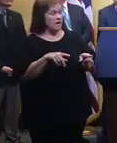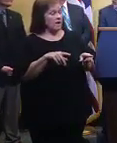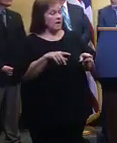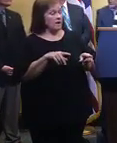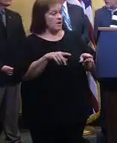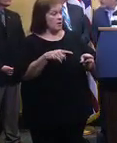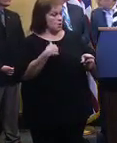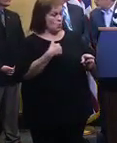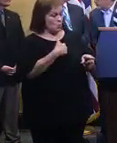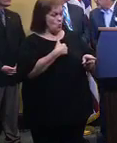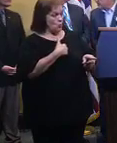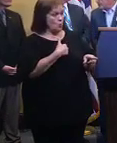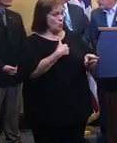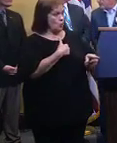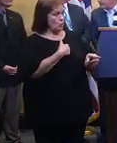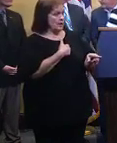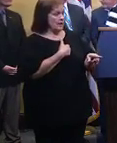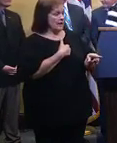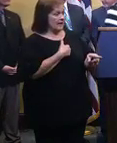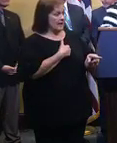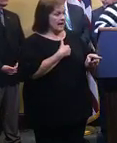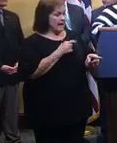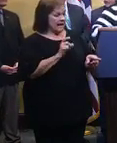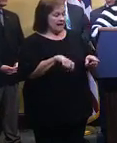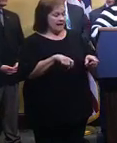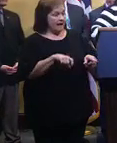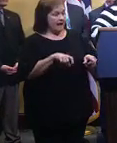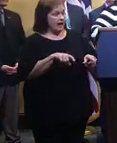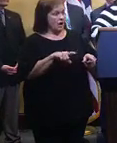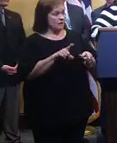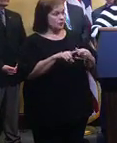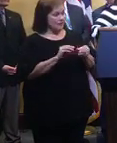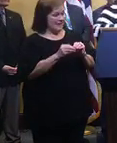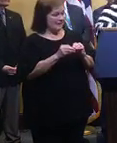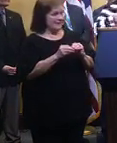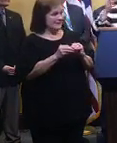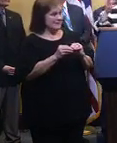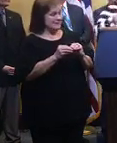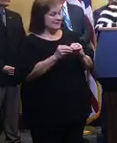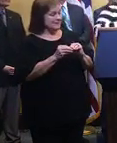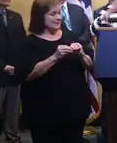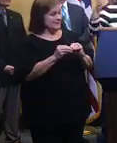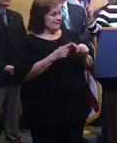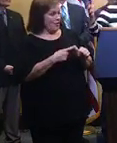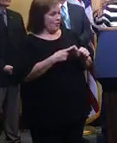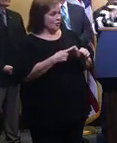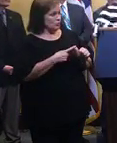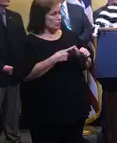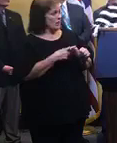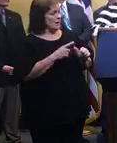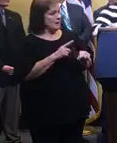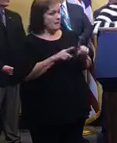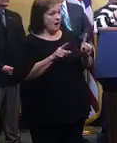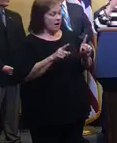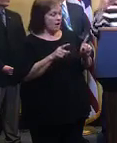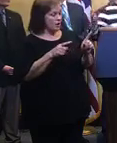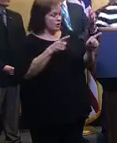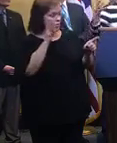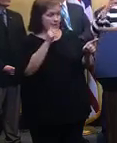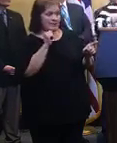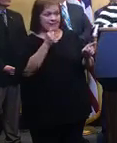you know, we deal with our local issues relative to infrastructure, then we will not see the system working